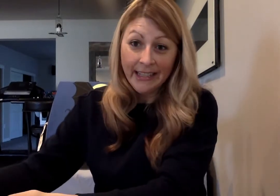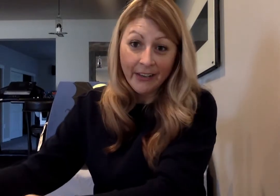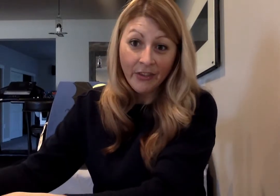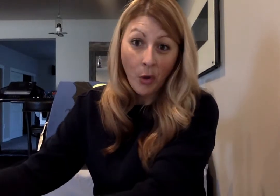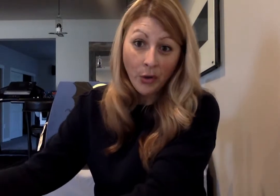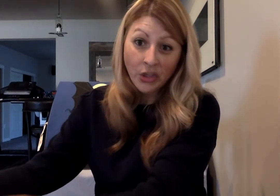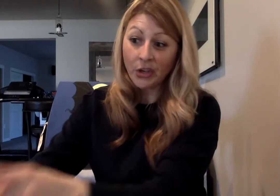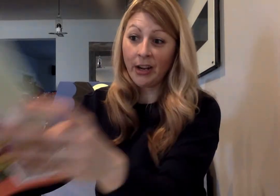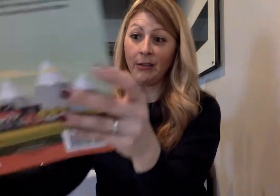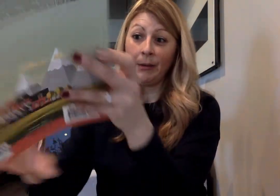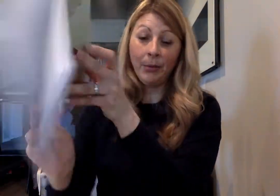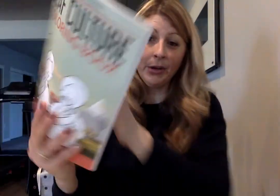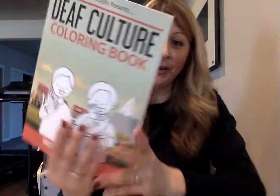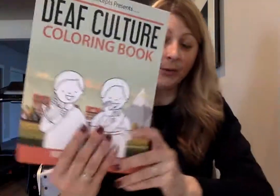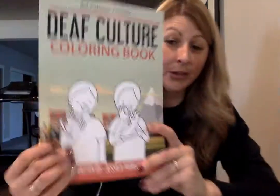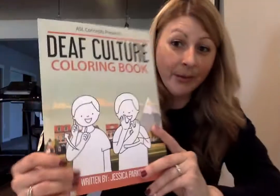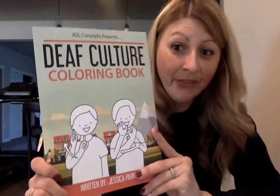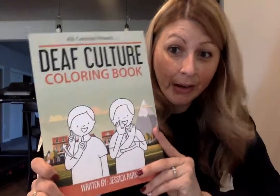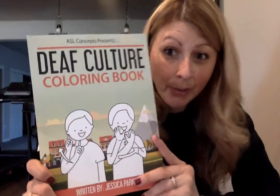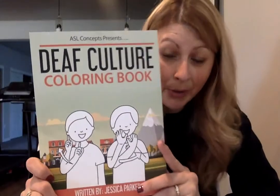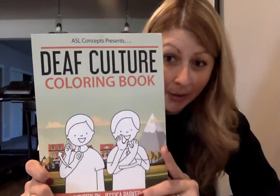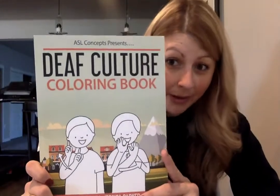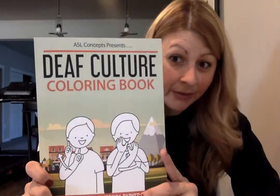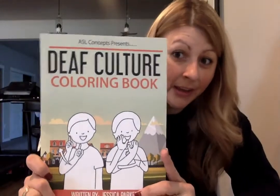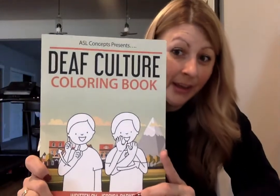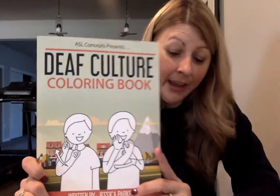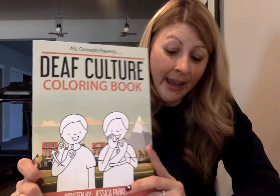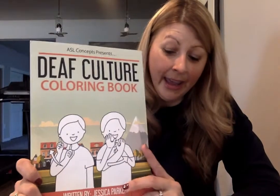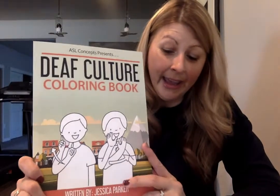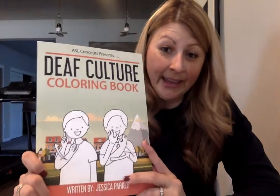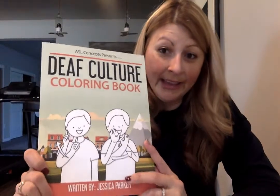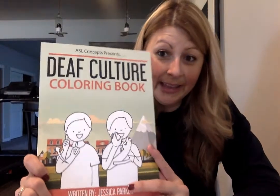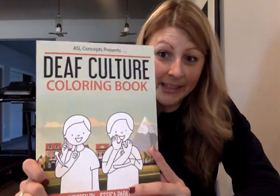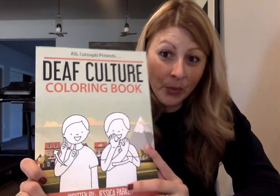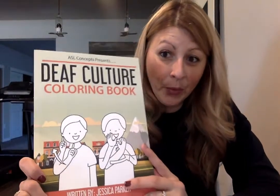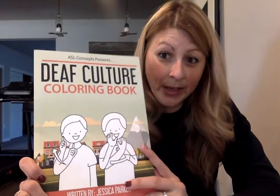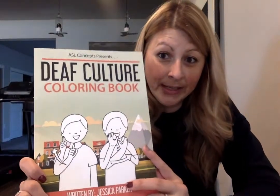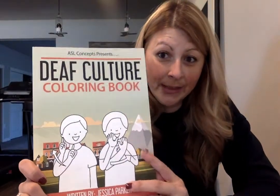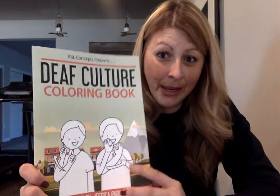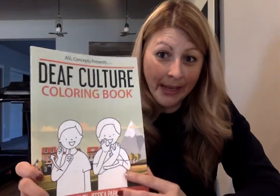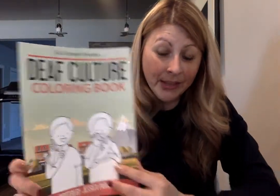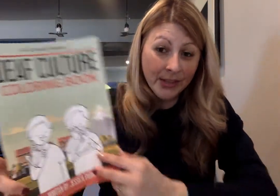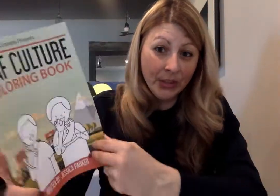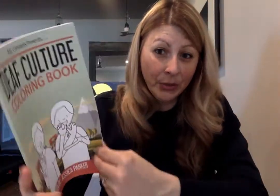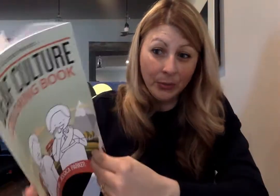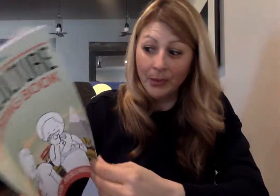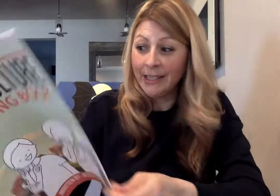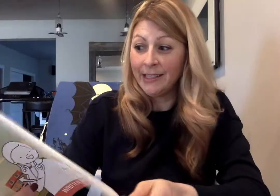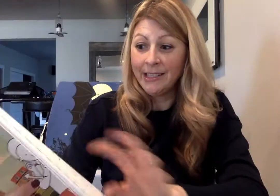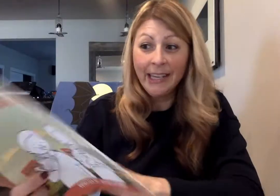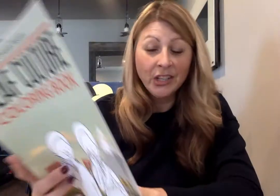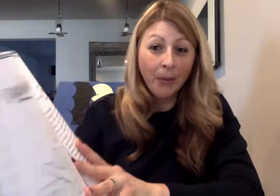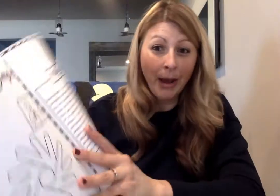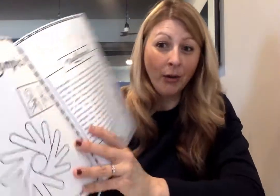deaf culture coloring book, which I'm very proud of. And this was made to really teach about